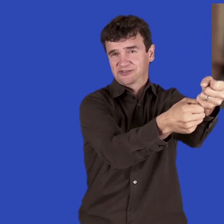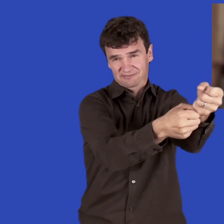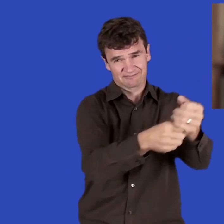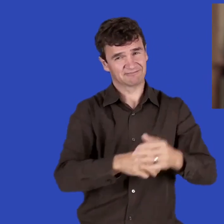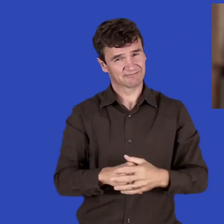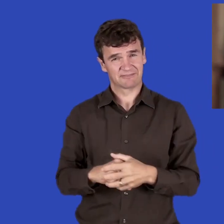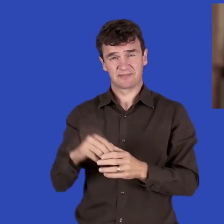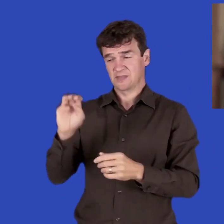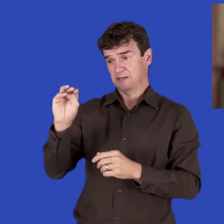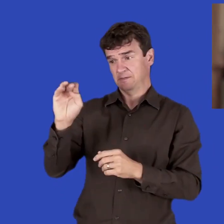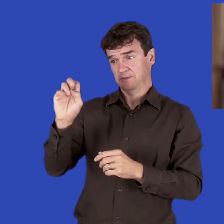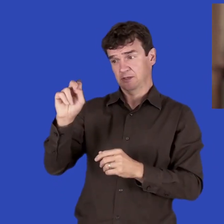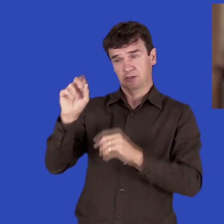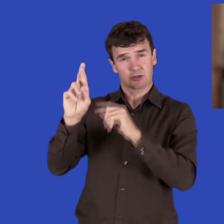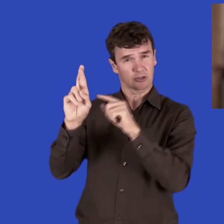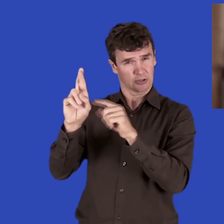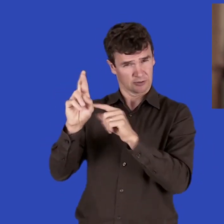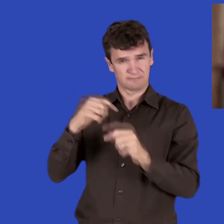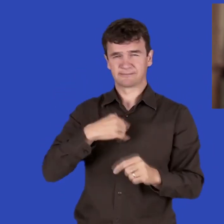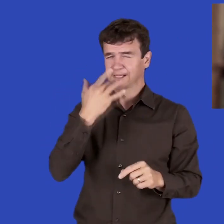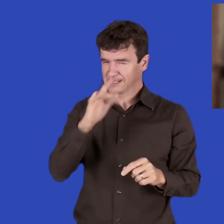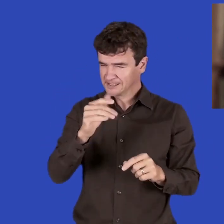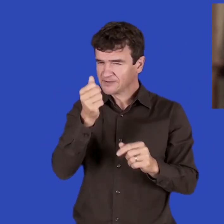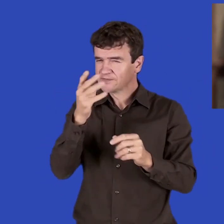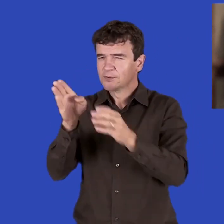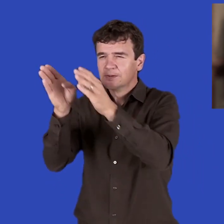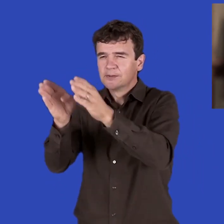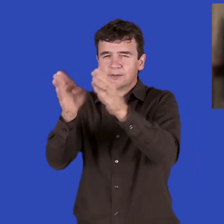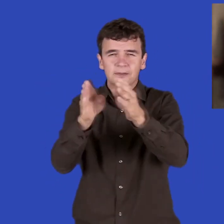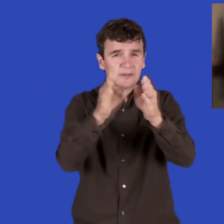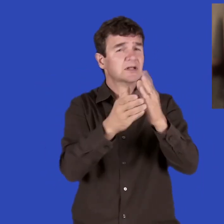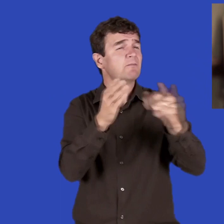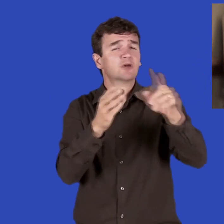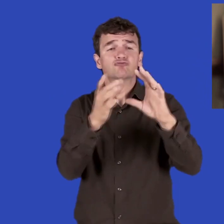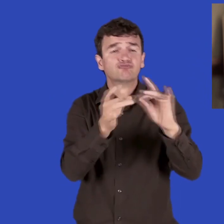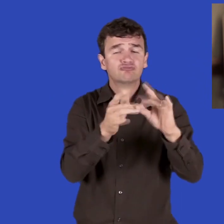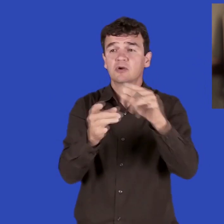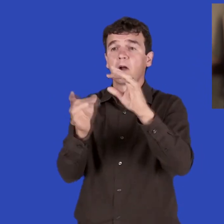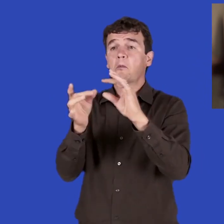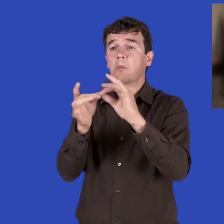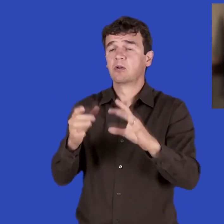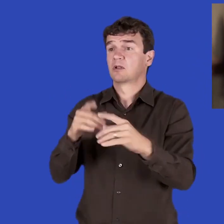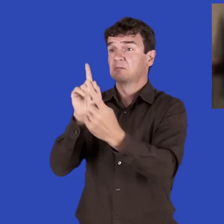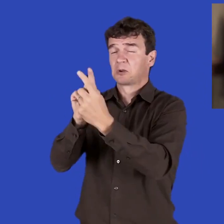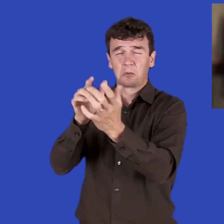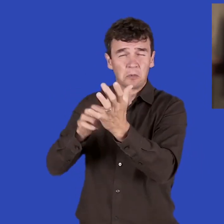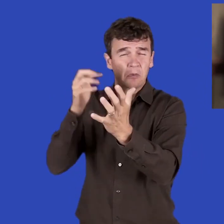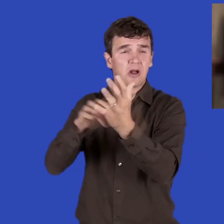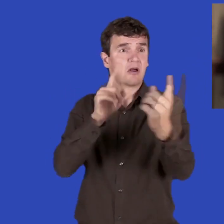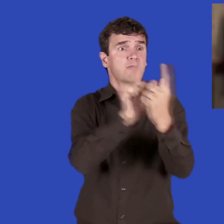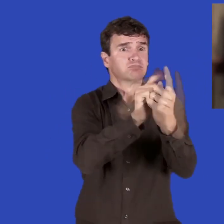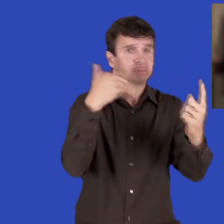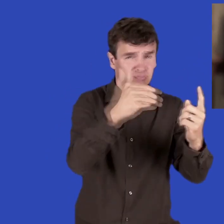very fortunate in that regard, that I had a number of people along the way who gave me individual wise words